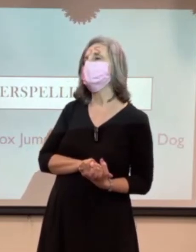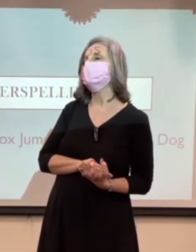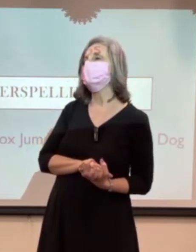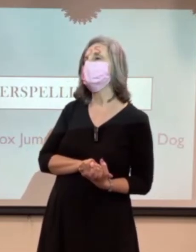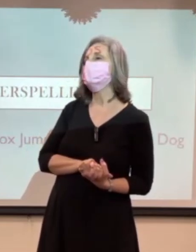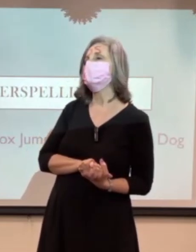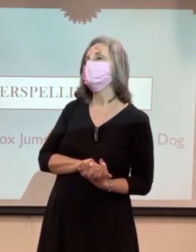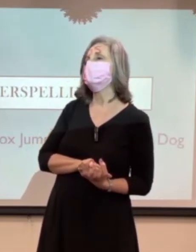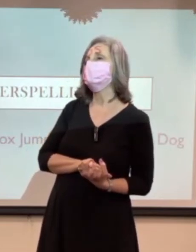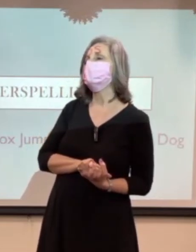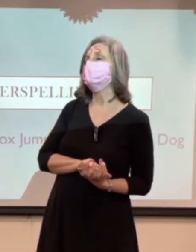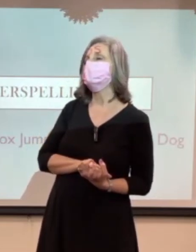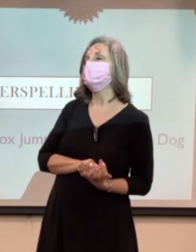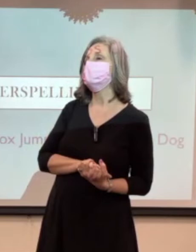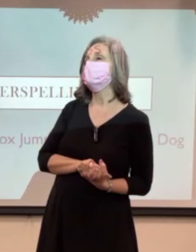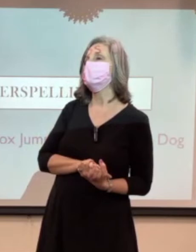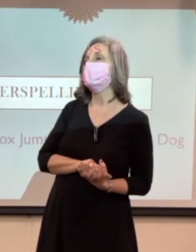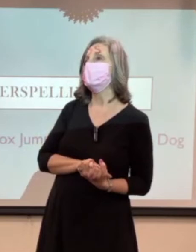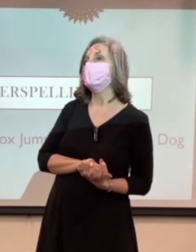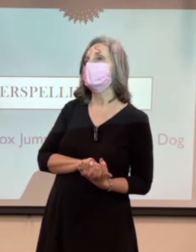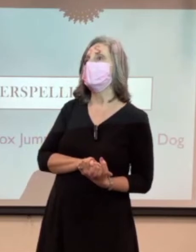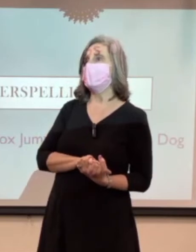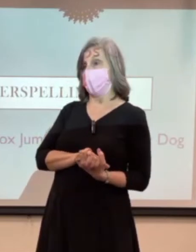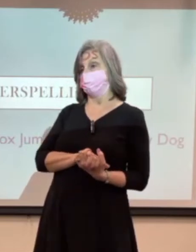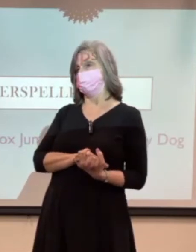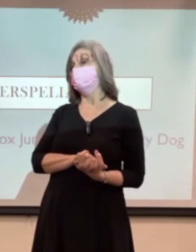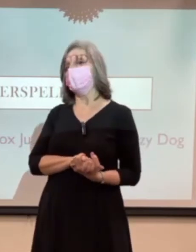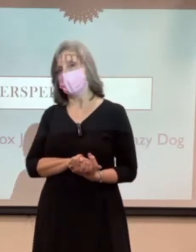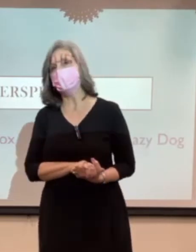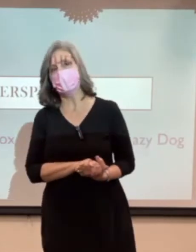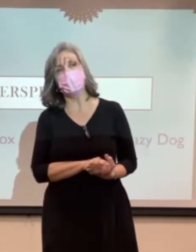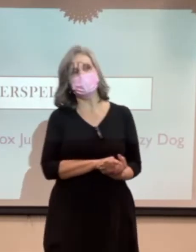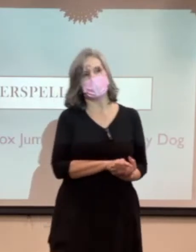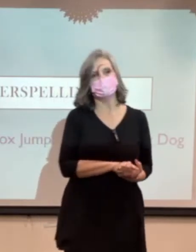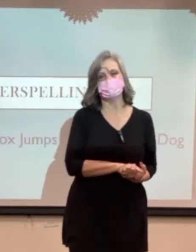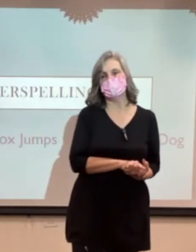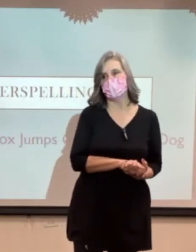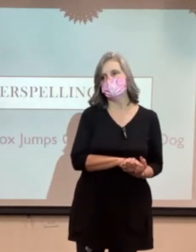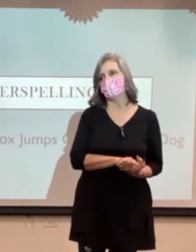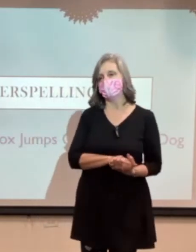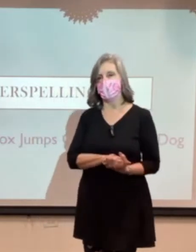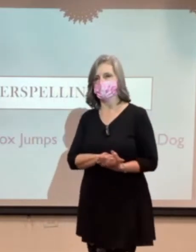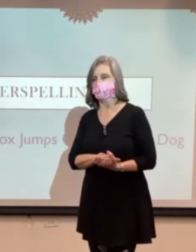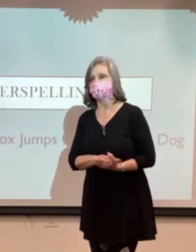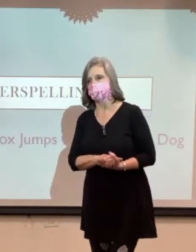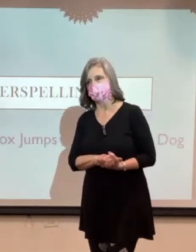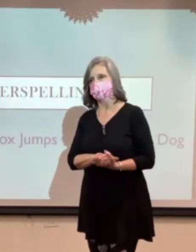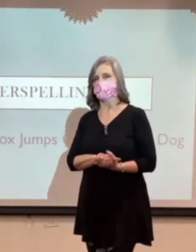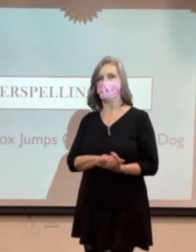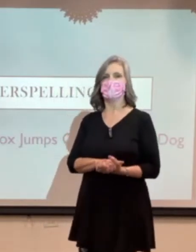between common use and ASL. Yes, yeah, there are gestures that don't have the same translation, and one of them is